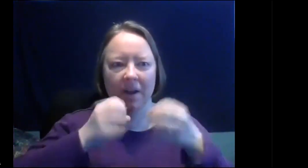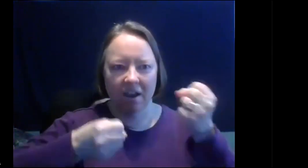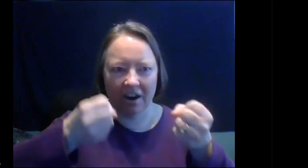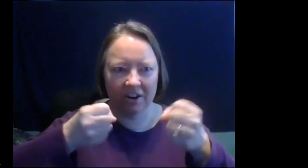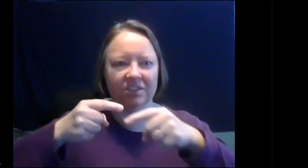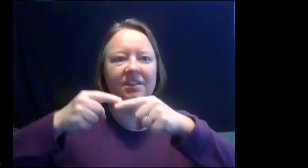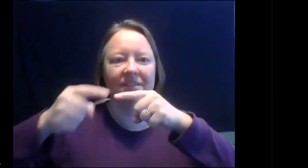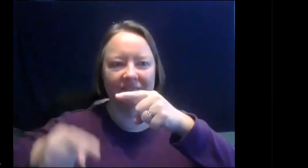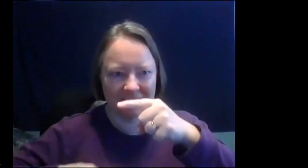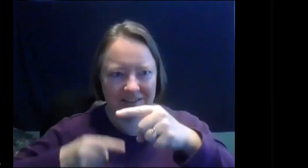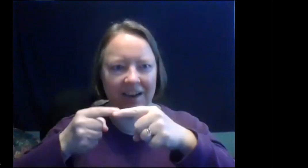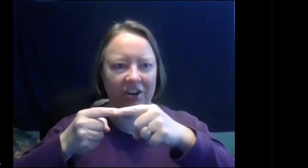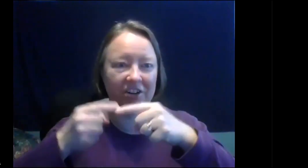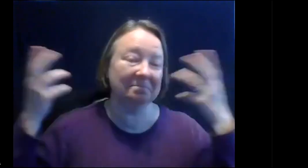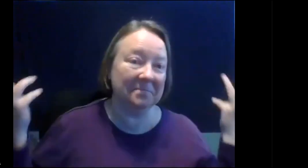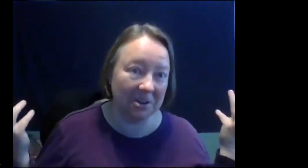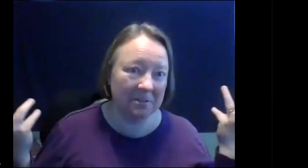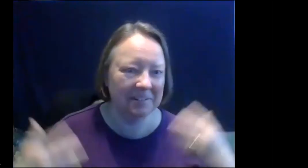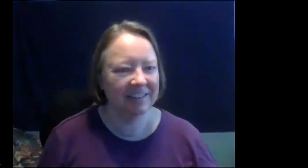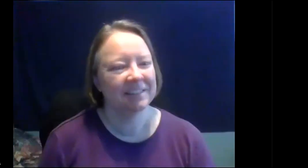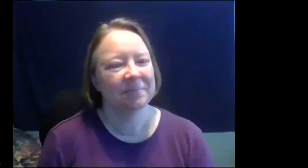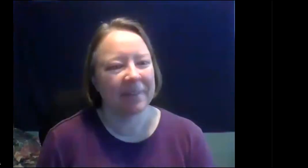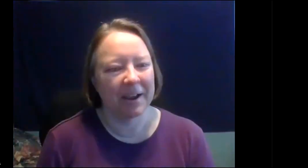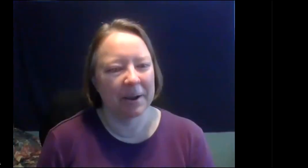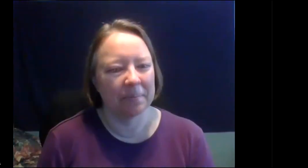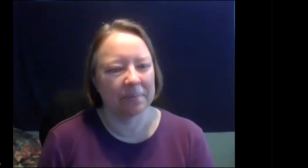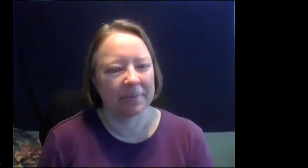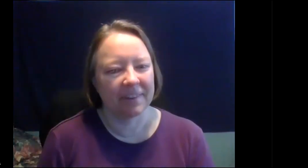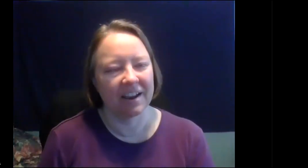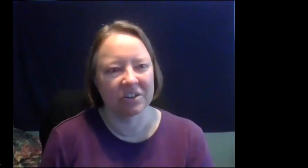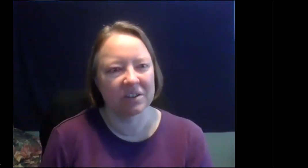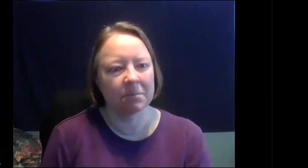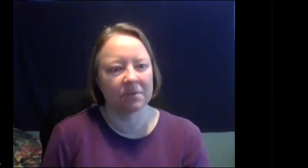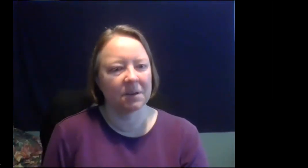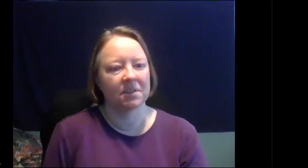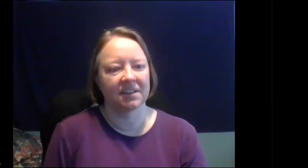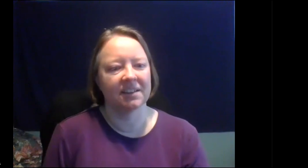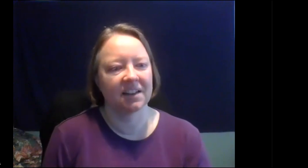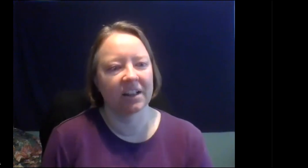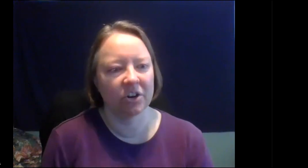about cars. Tire. So yeah, so some of the signs that I